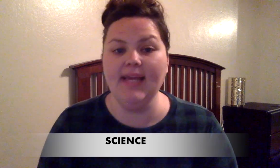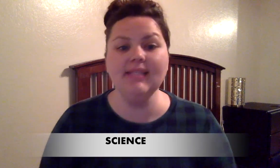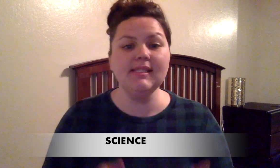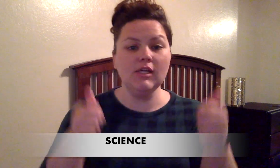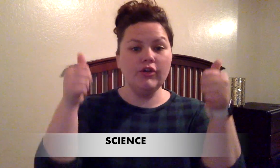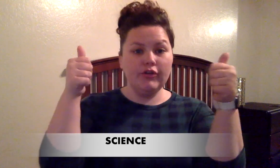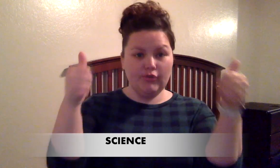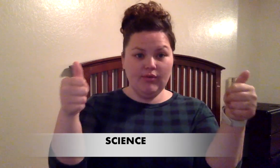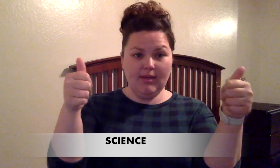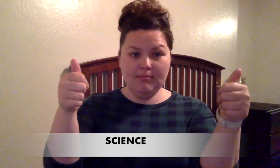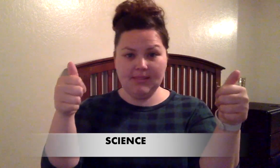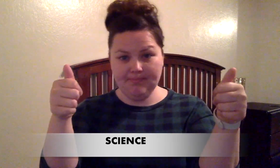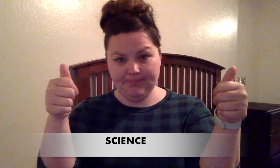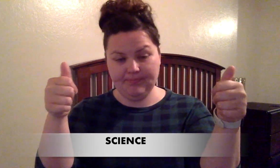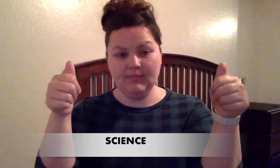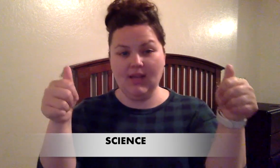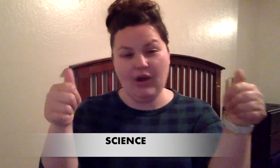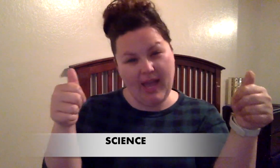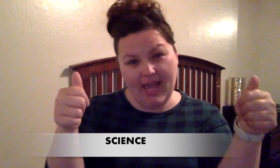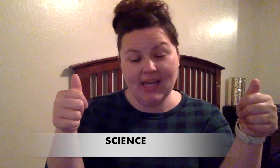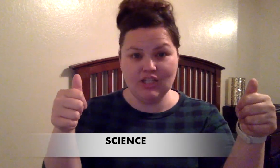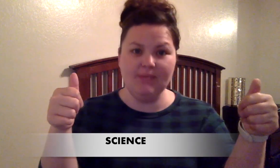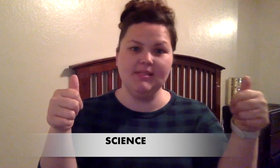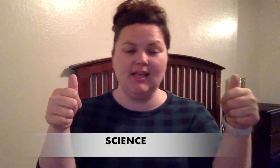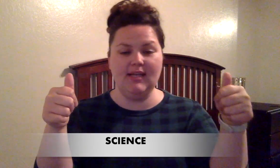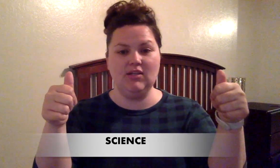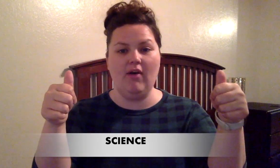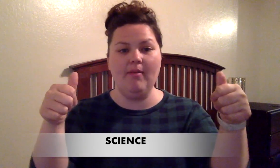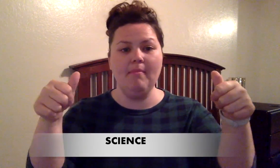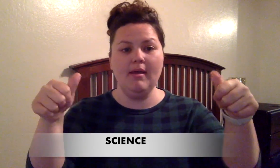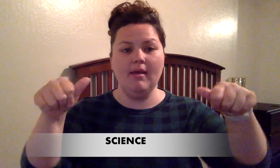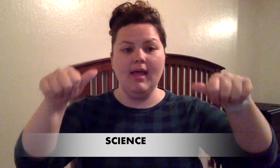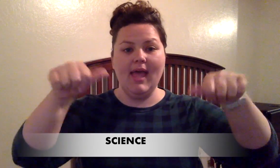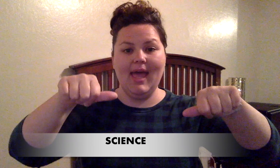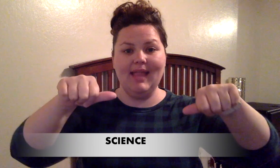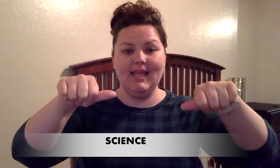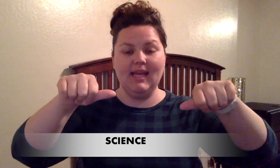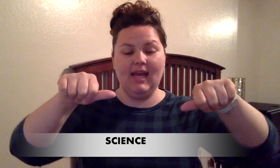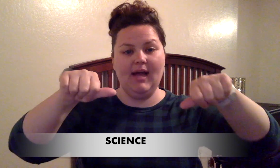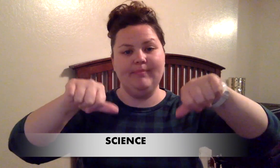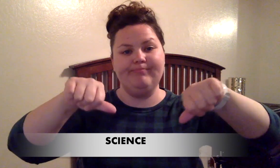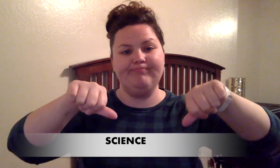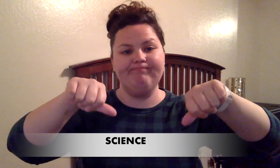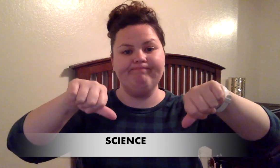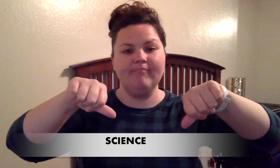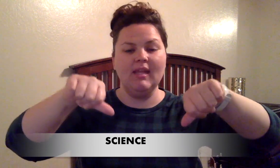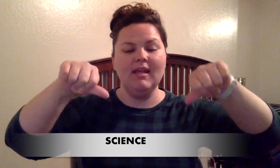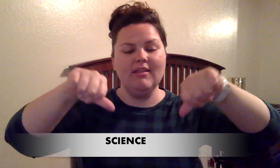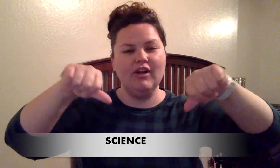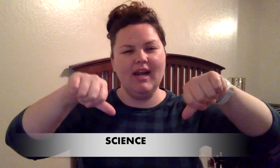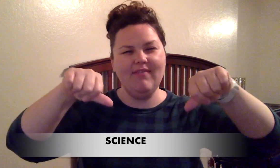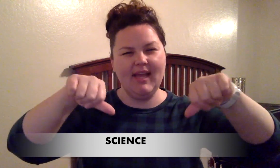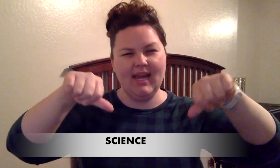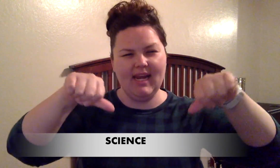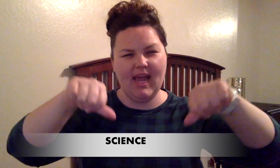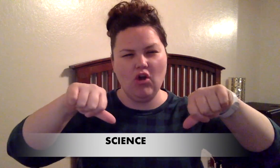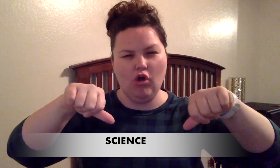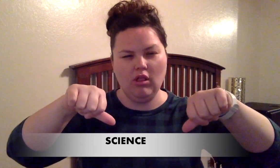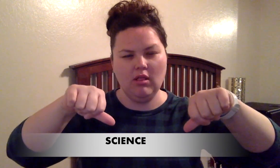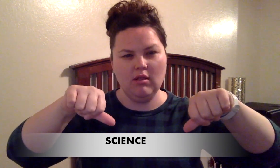Science, two thumbs, or A hand shapes as I like to call them. And then they're kind of like at an angle.